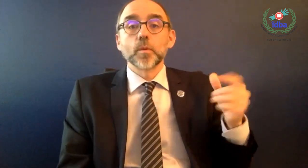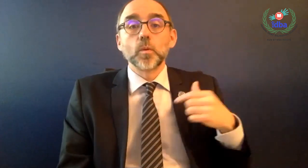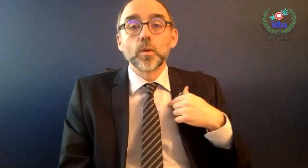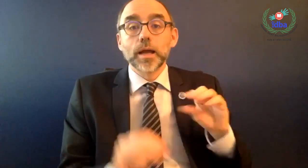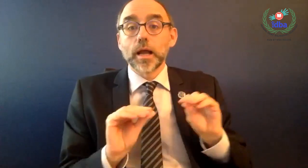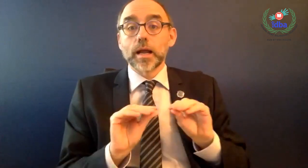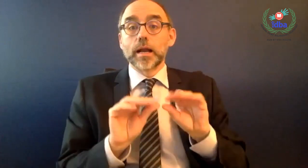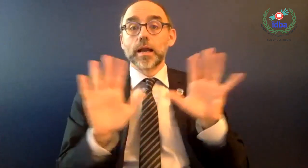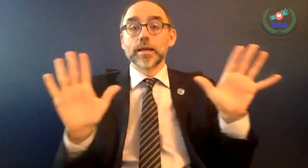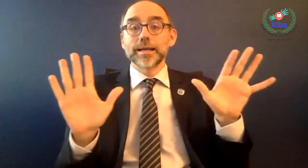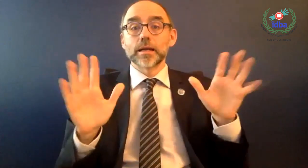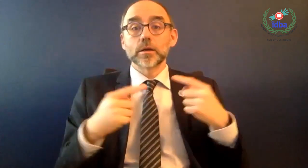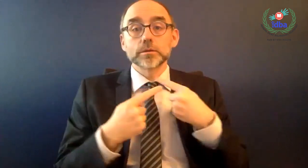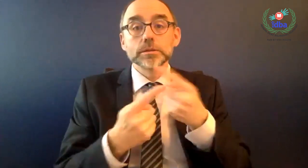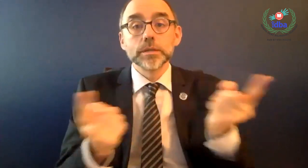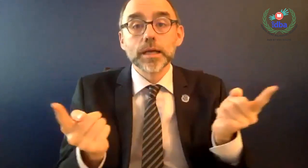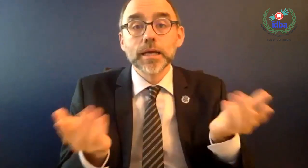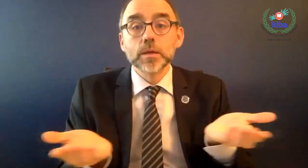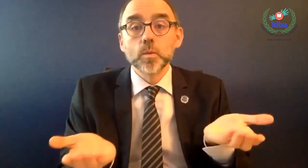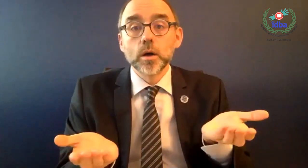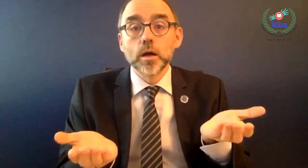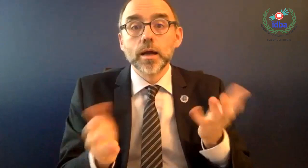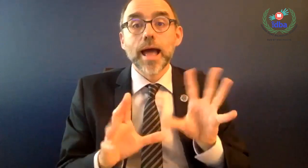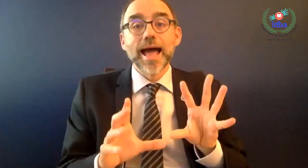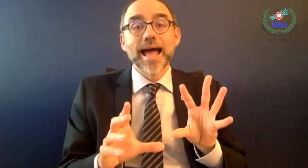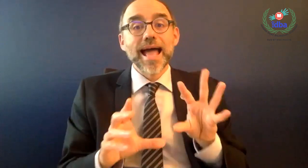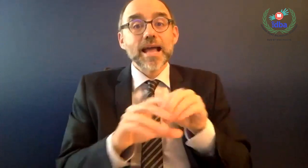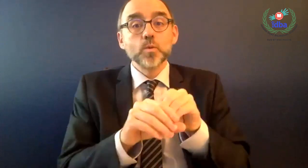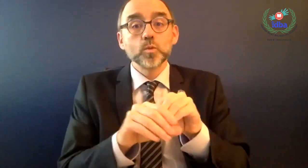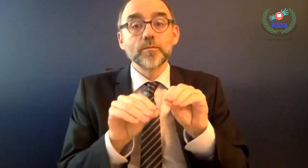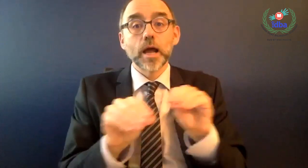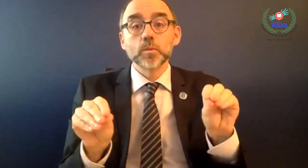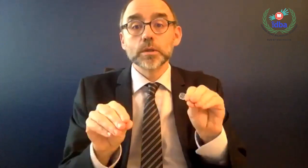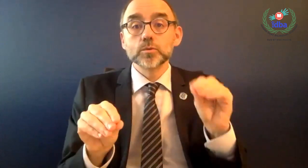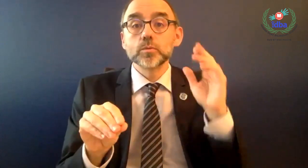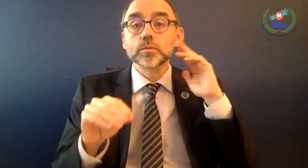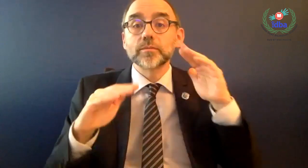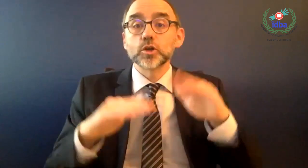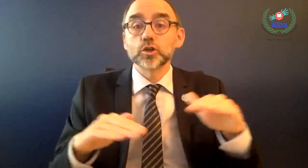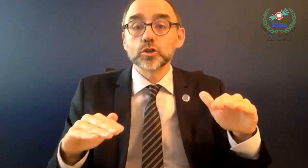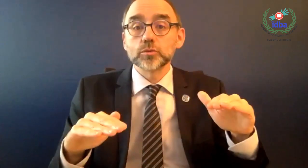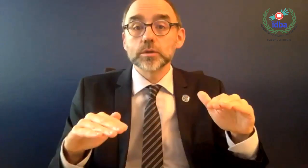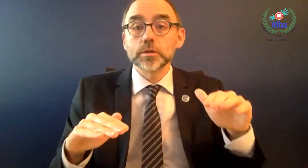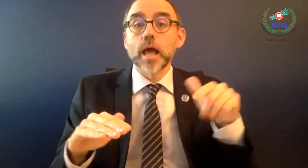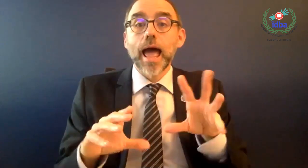In World Federation of the Deaf, we are very clear and we want to say that inclusive education